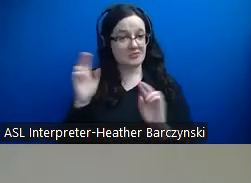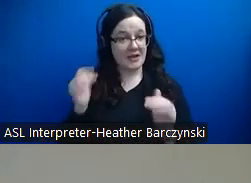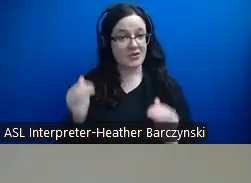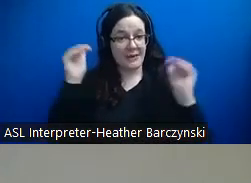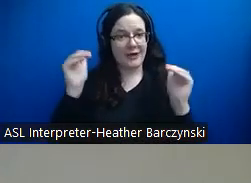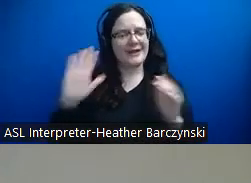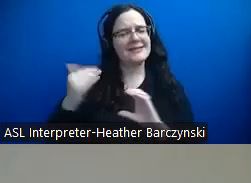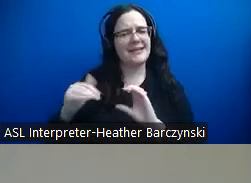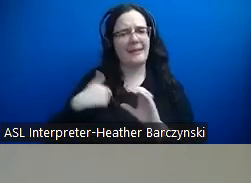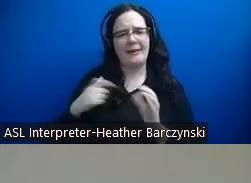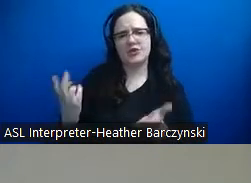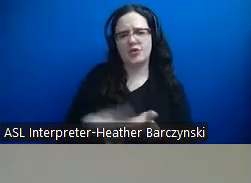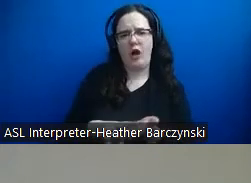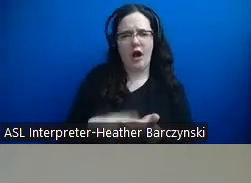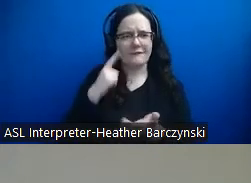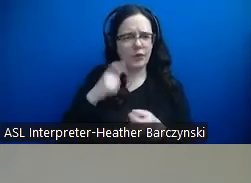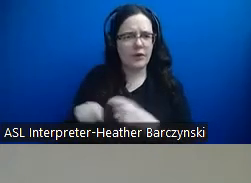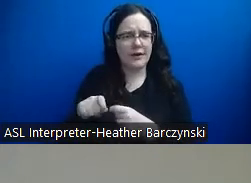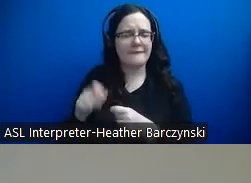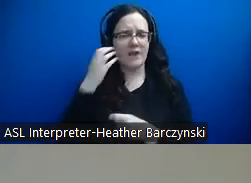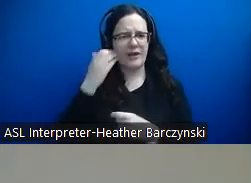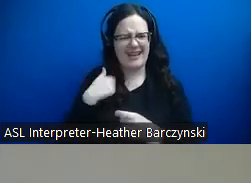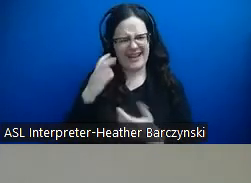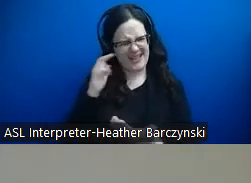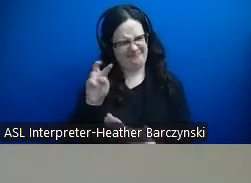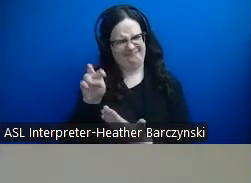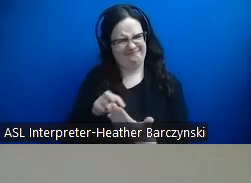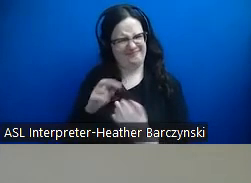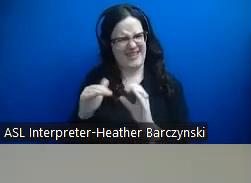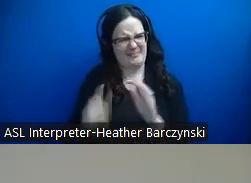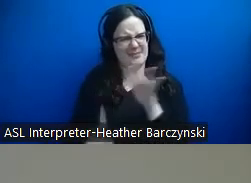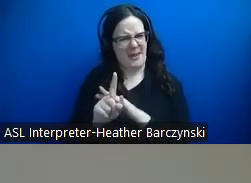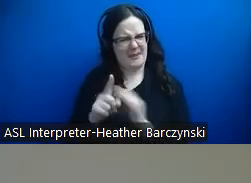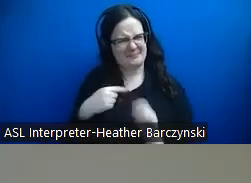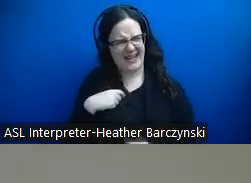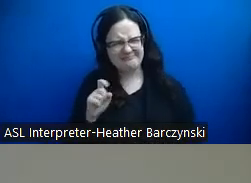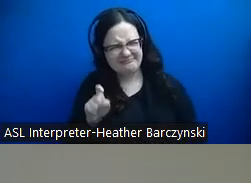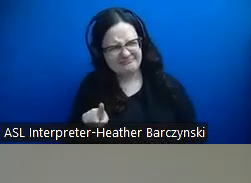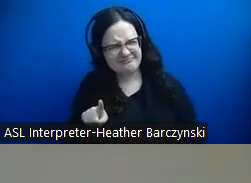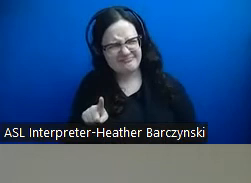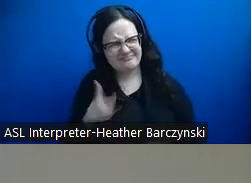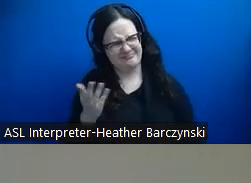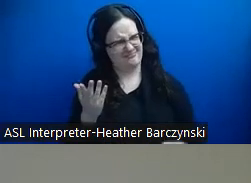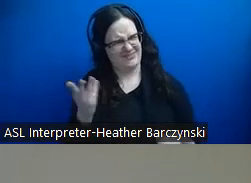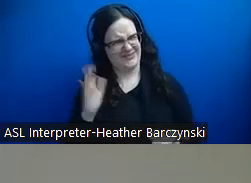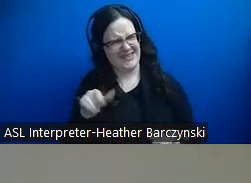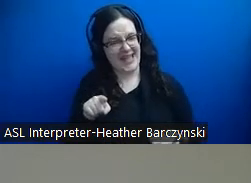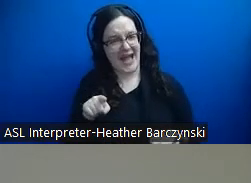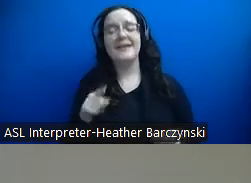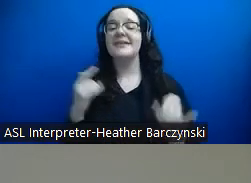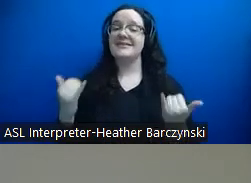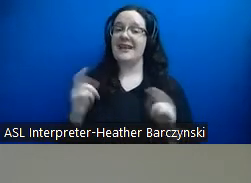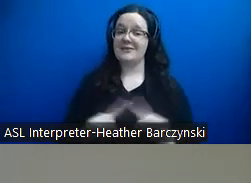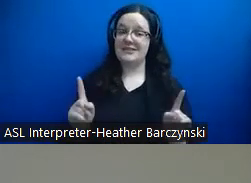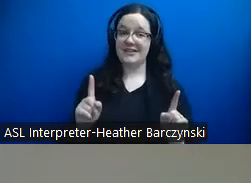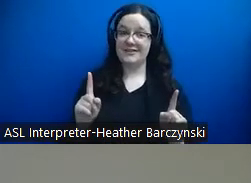email, and then I saw these different emails pop up that I questioned. And now this time around, it was different because, especially after finding out